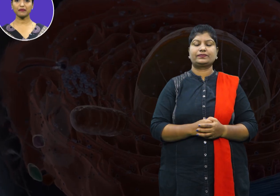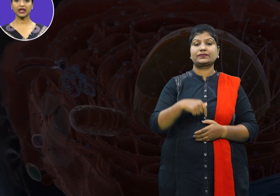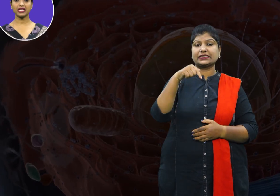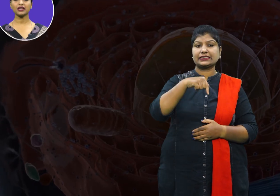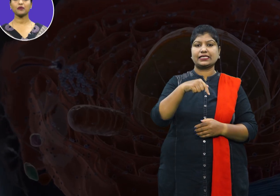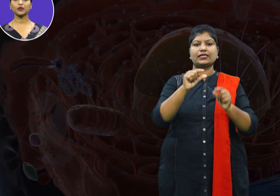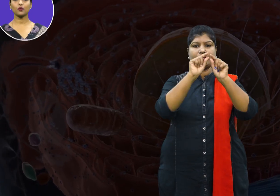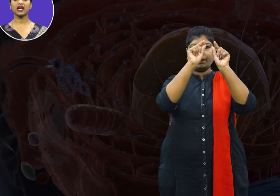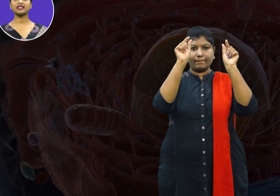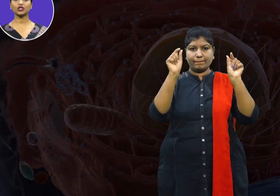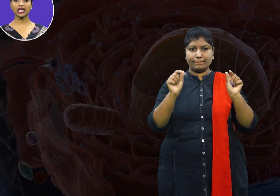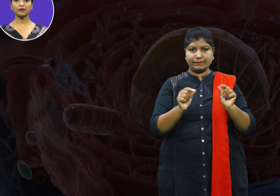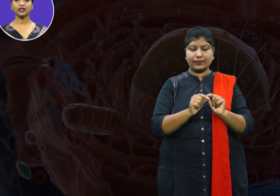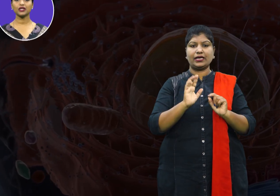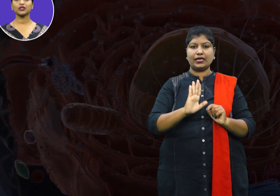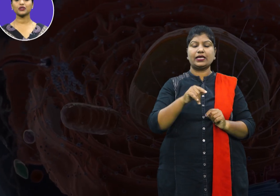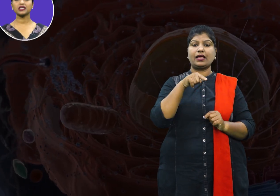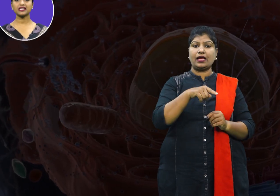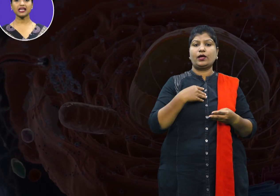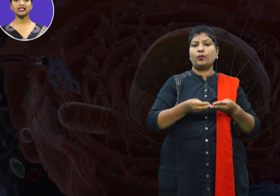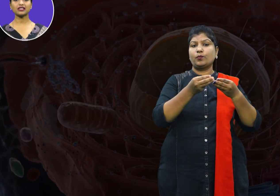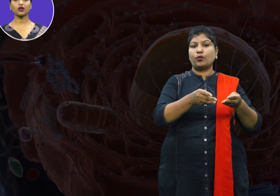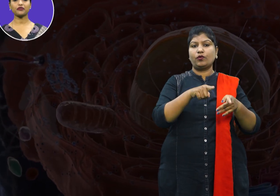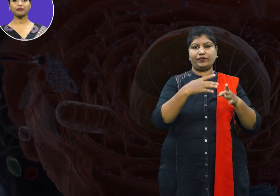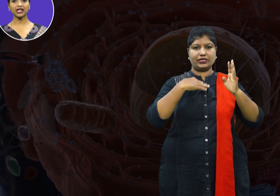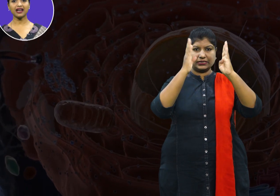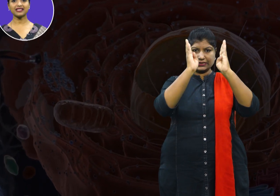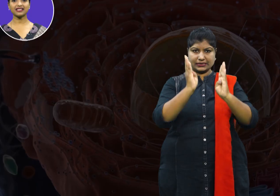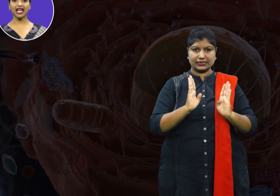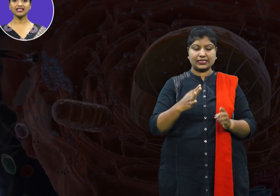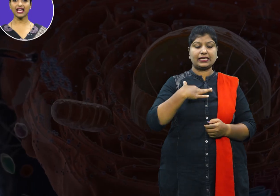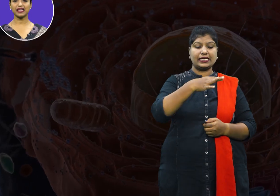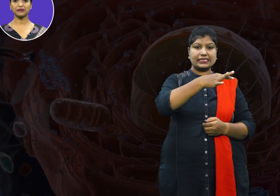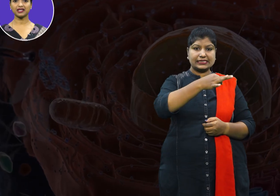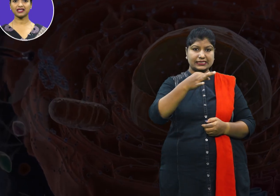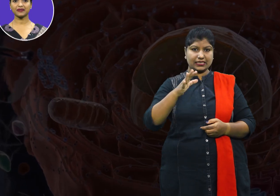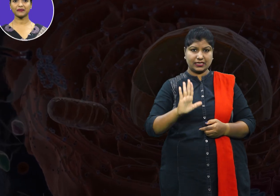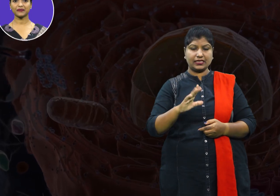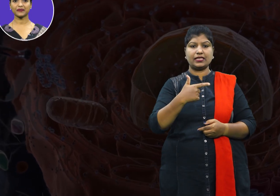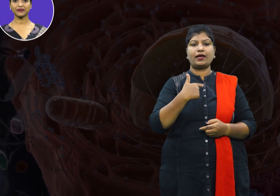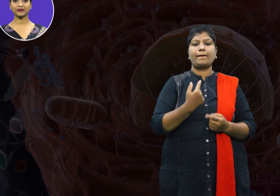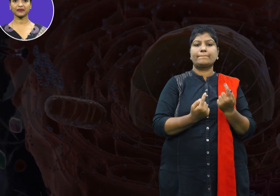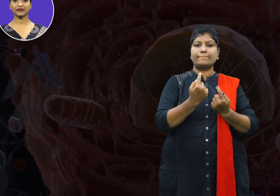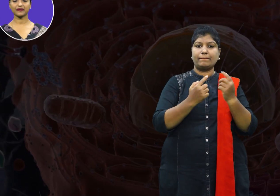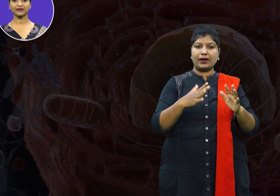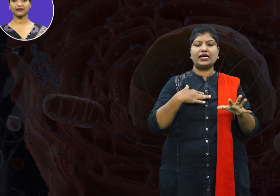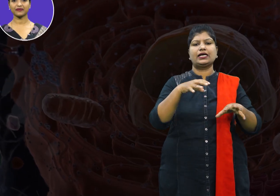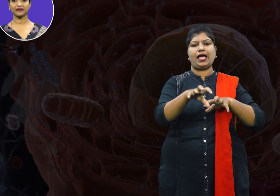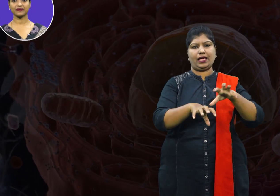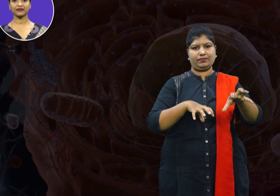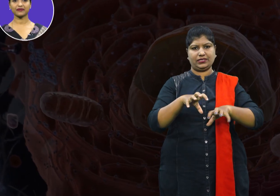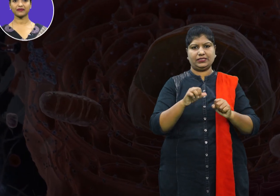This membrane provides shape to the cells of plants and animals.